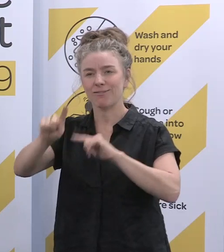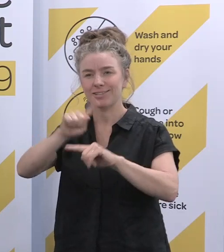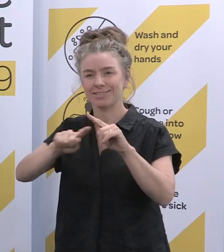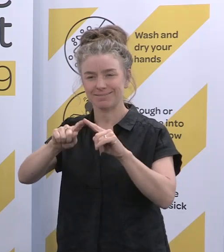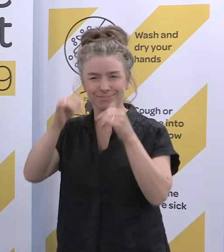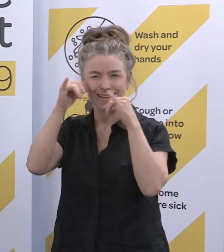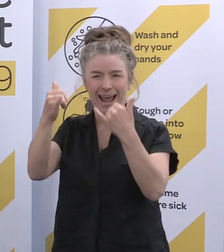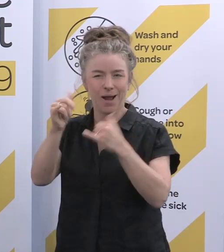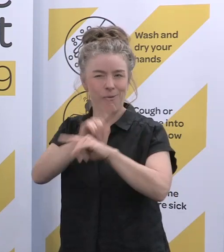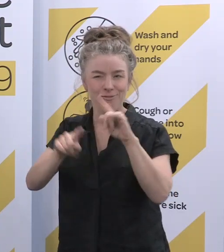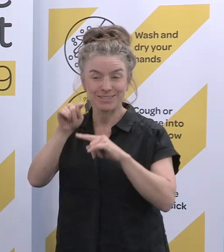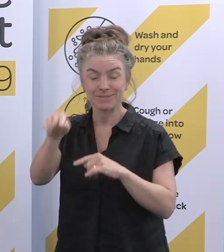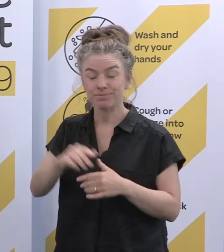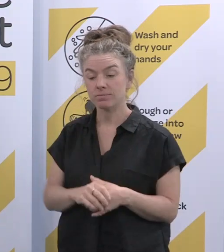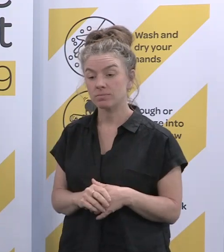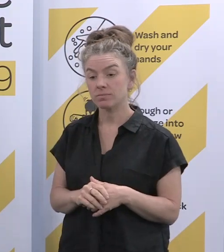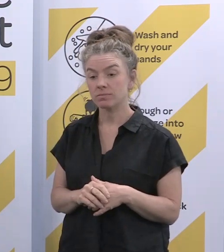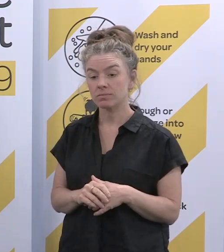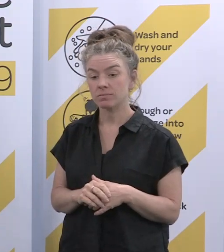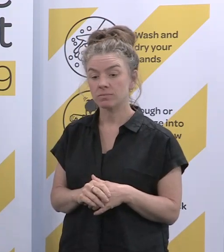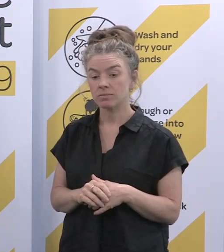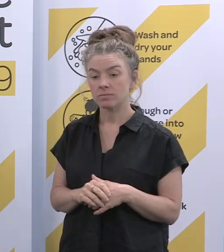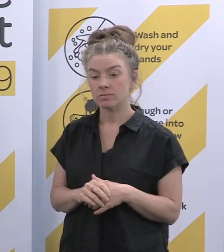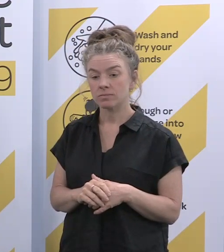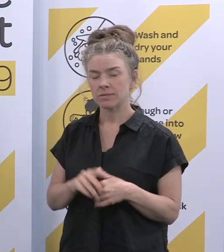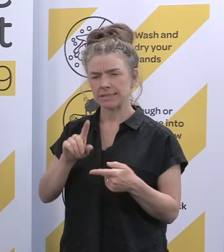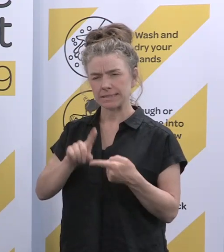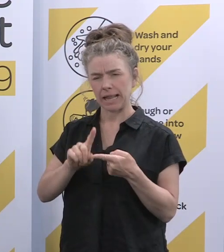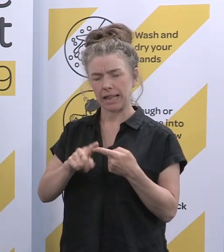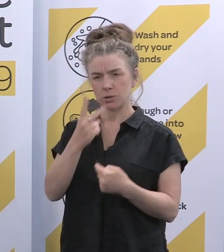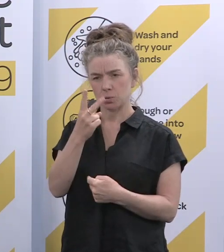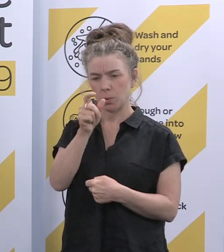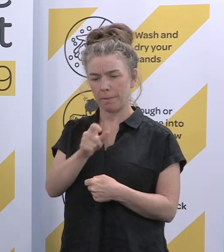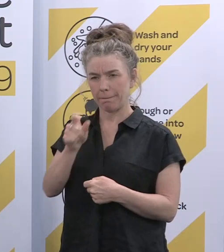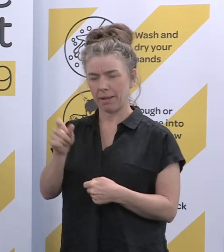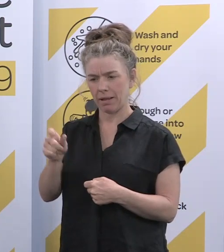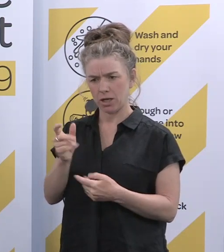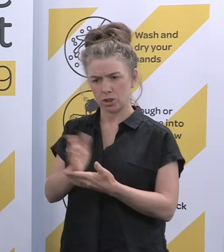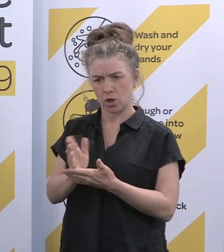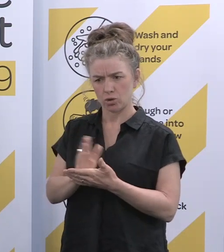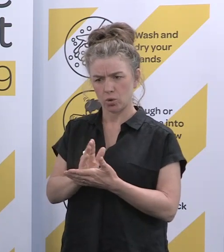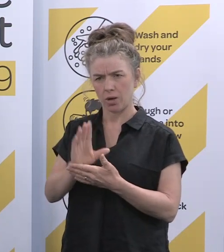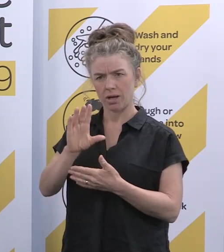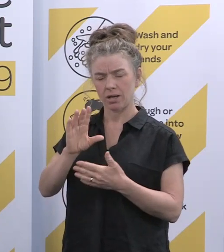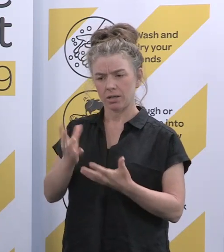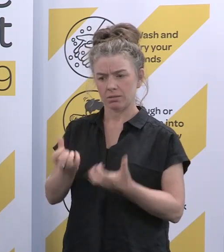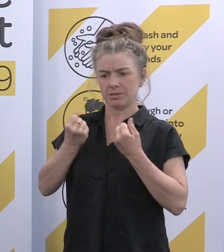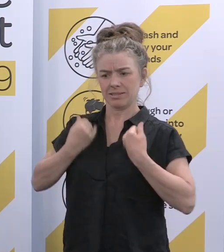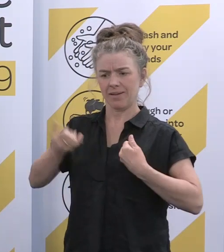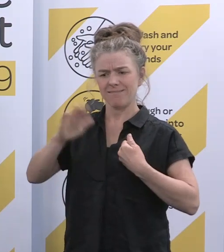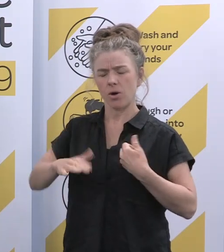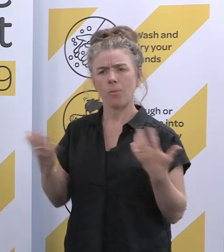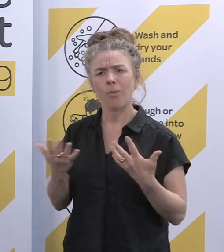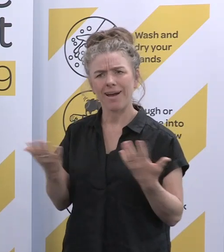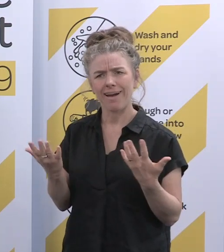Across all cases, there remain currently 2 that we cannot be certain where the infection came from, and we are